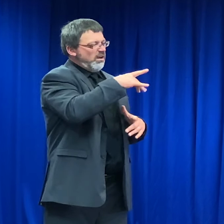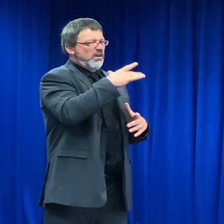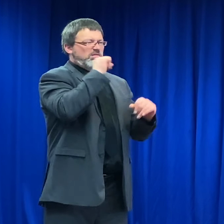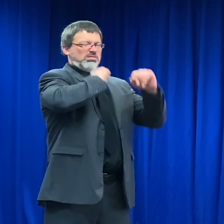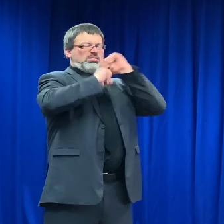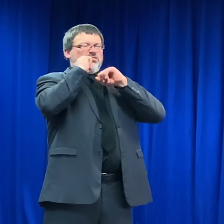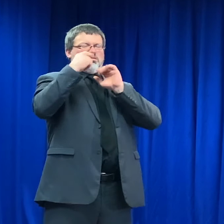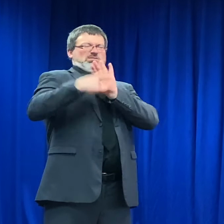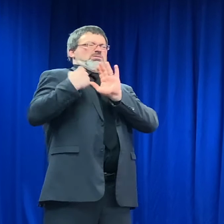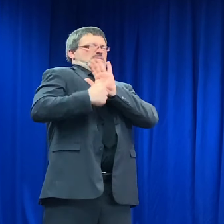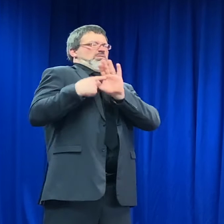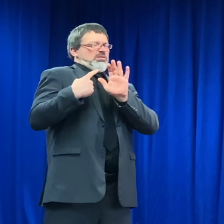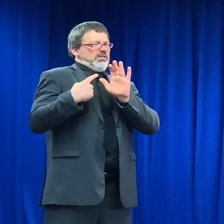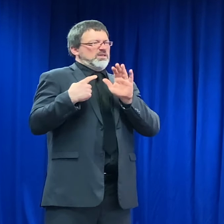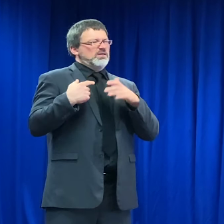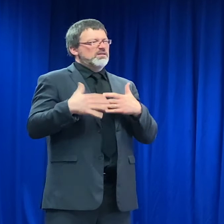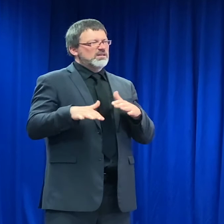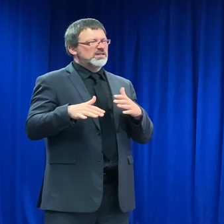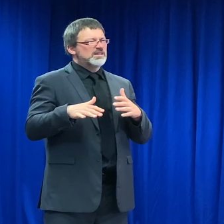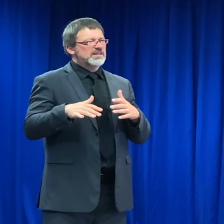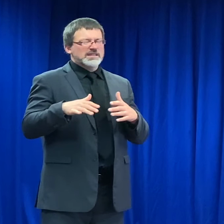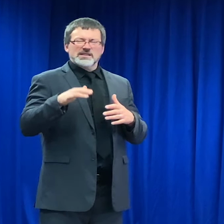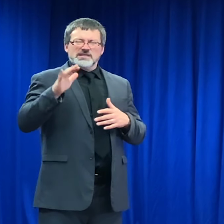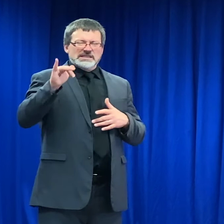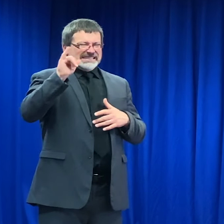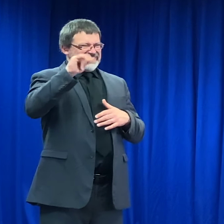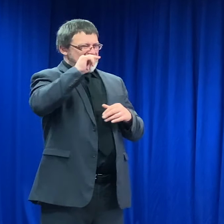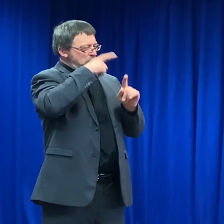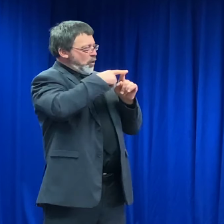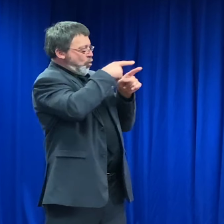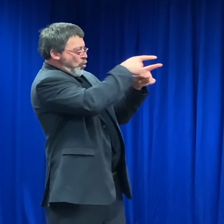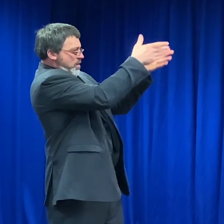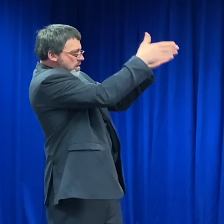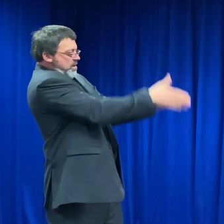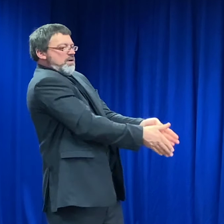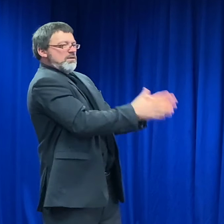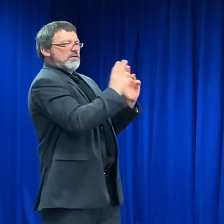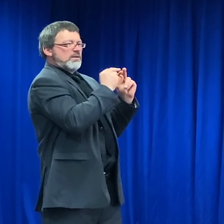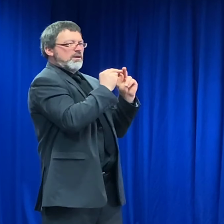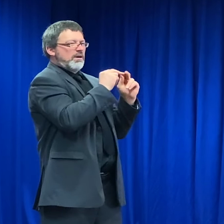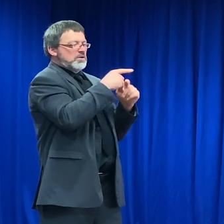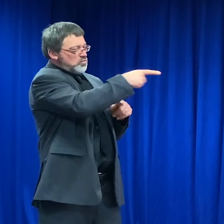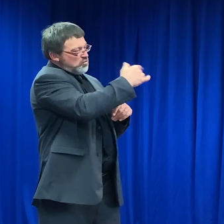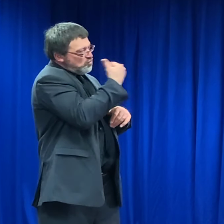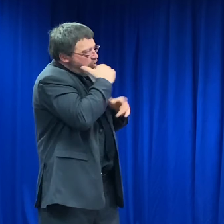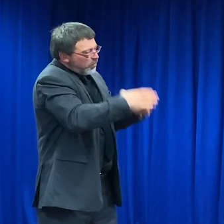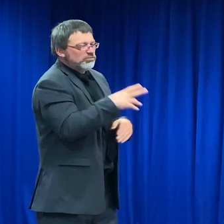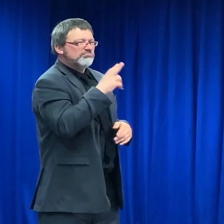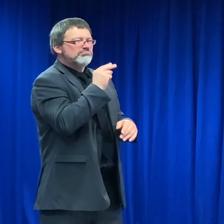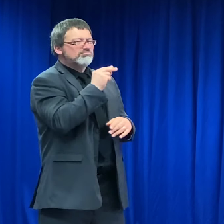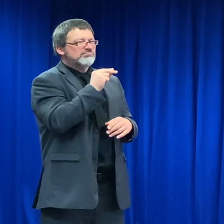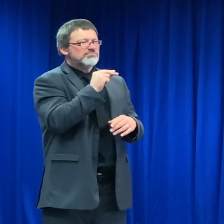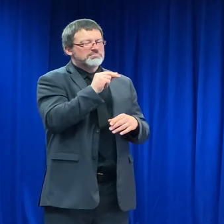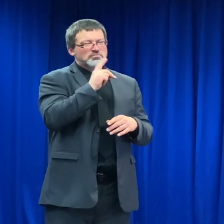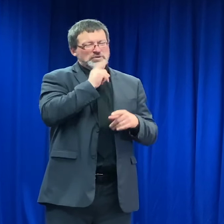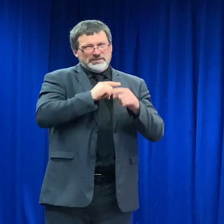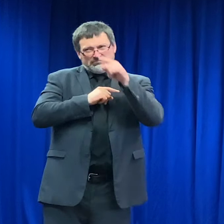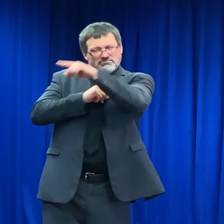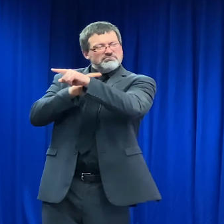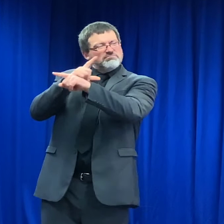fault, it's clearly nothing they did. It's the council's fault, not theirs. It's the council really that should be the one apologizing, if anything,